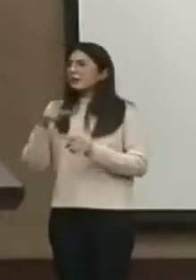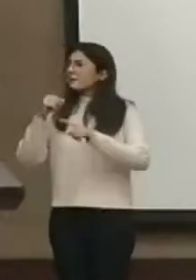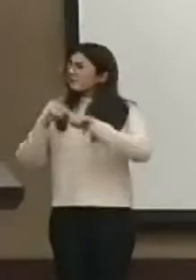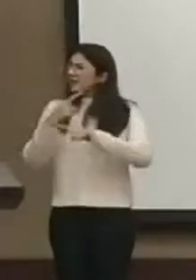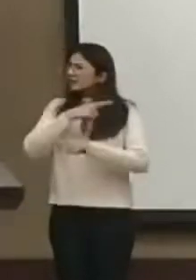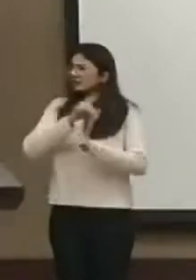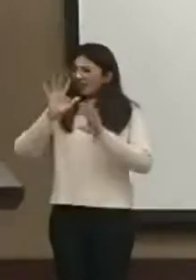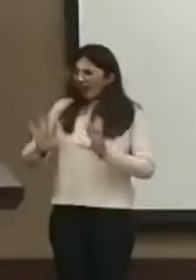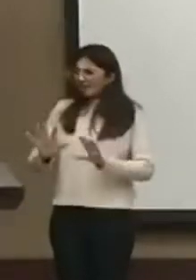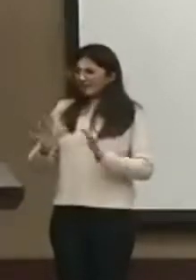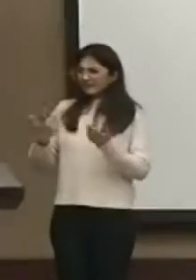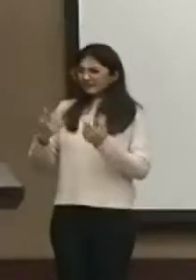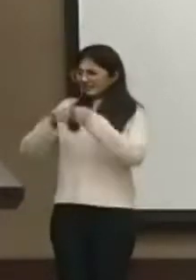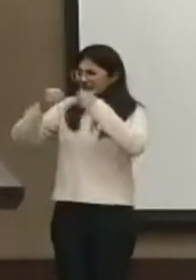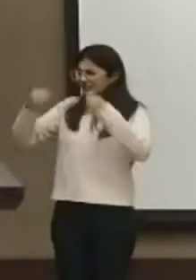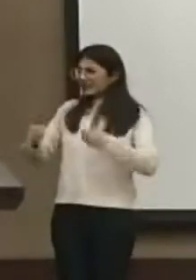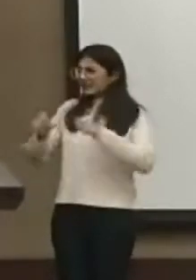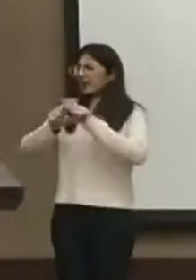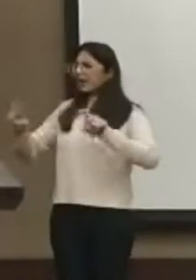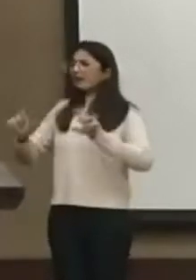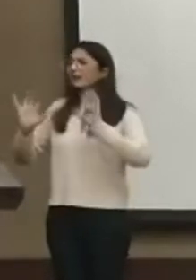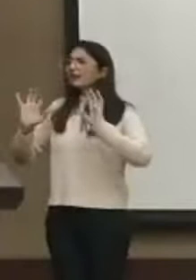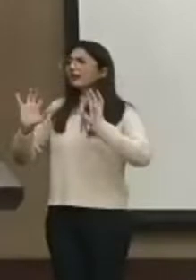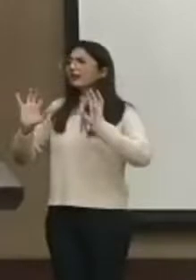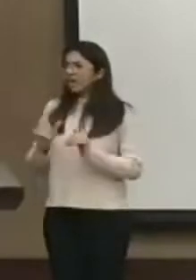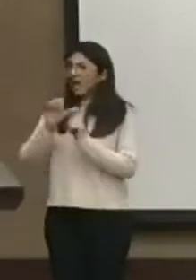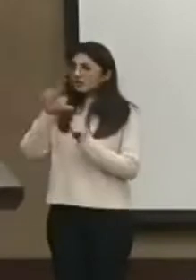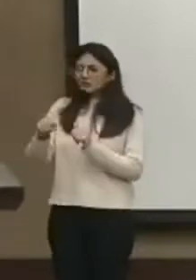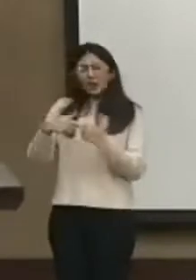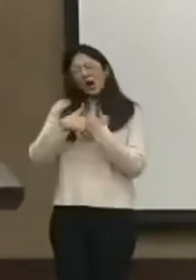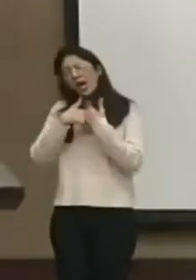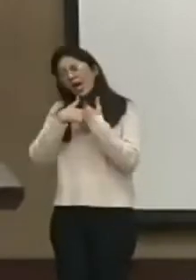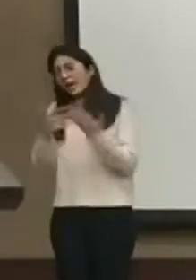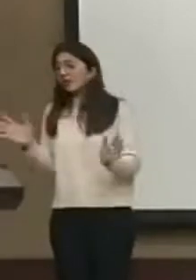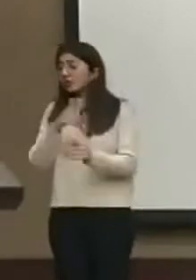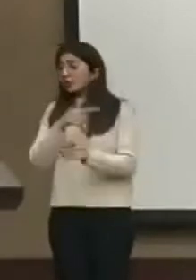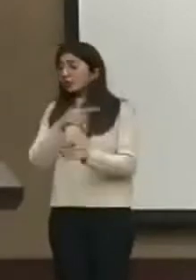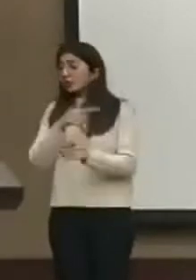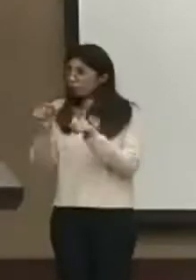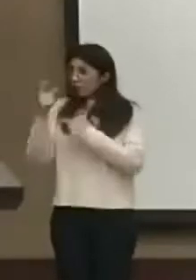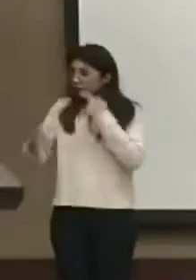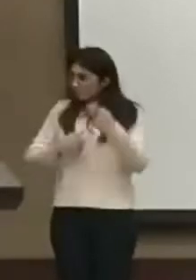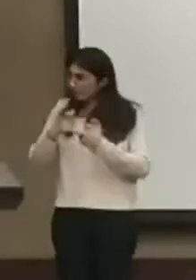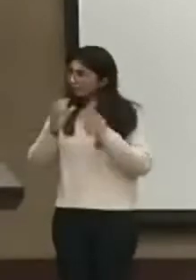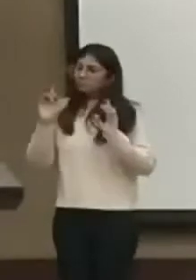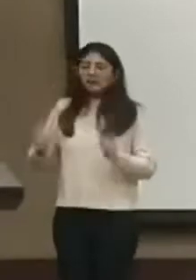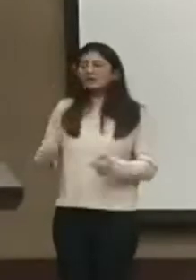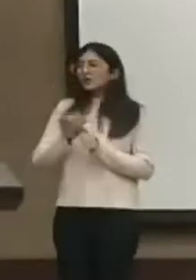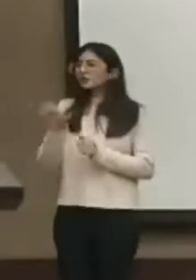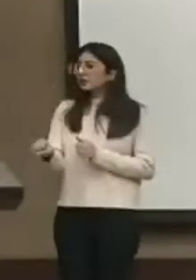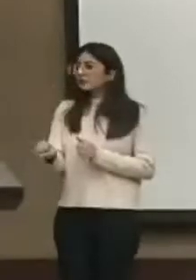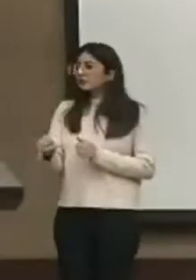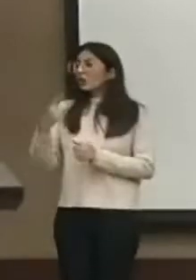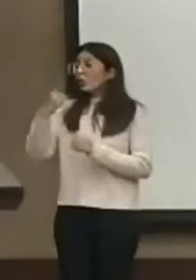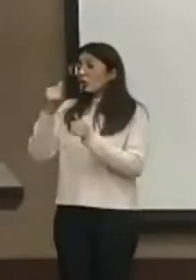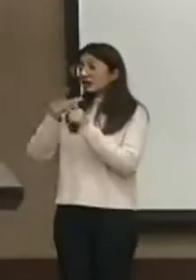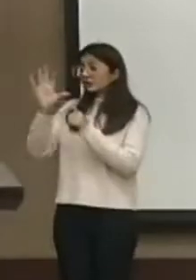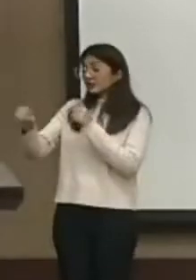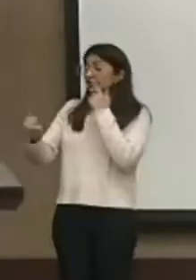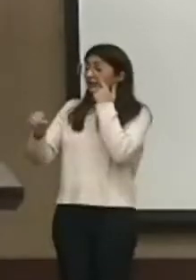structured approach of including accessibility into everything that we do. We had our chief accessibility officer who joined